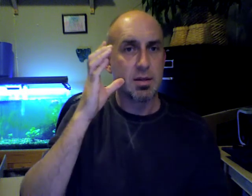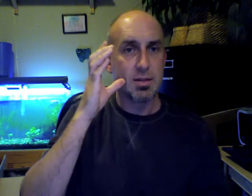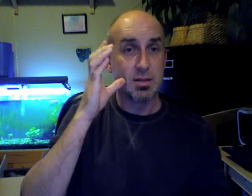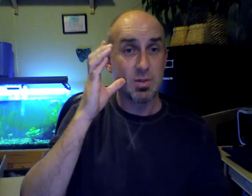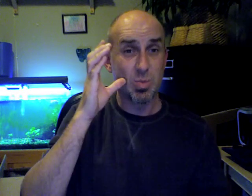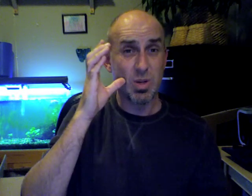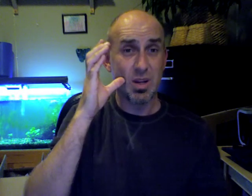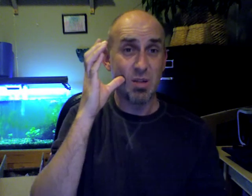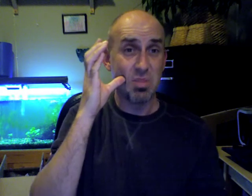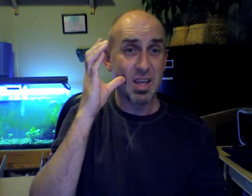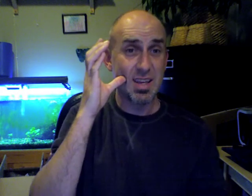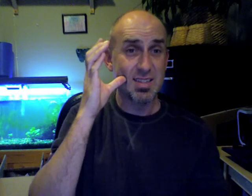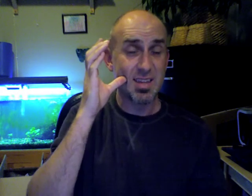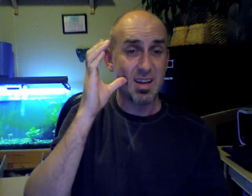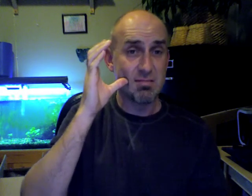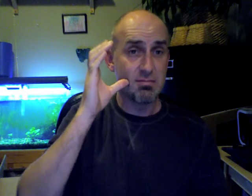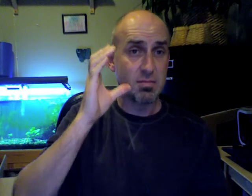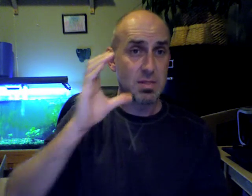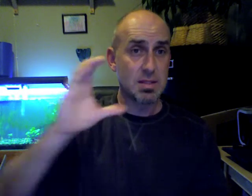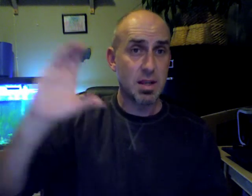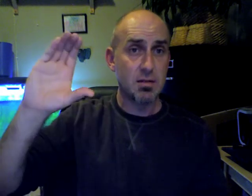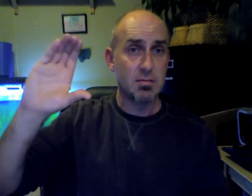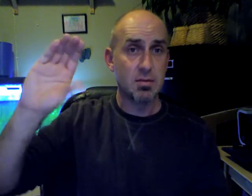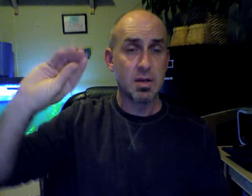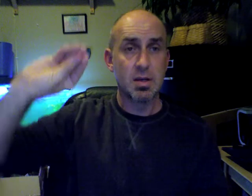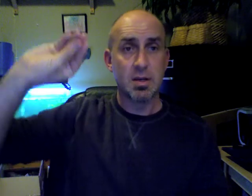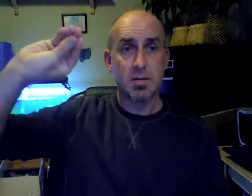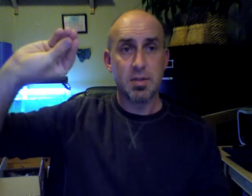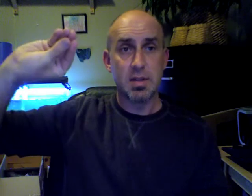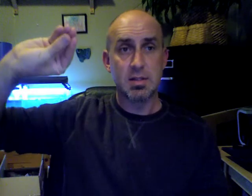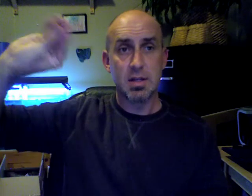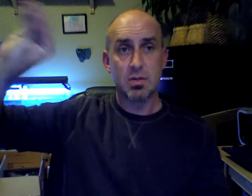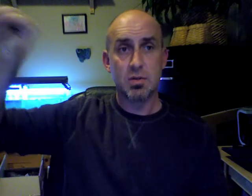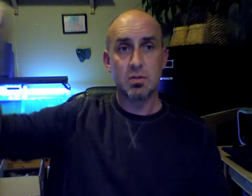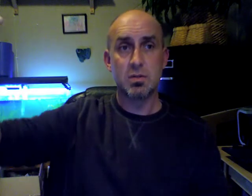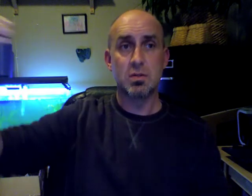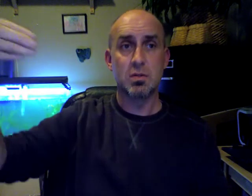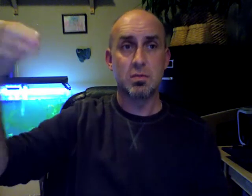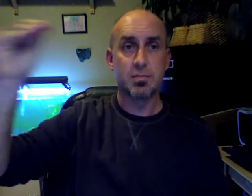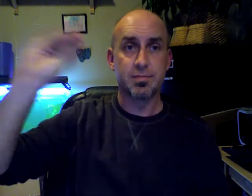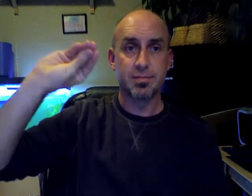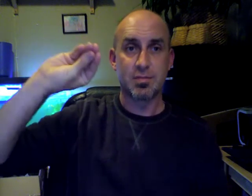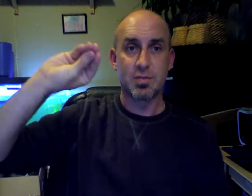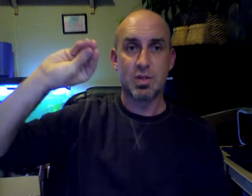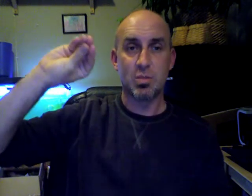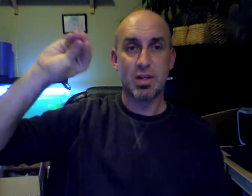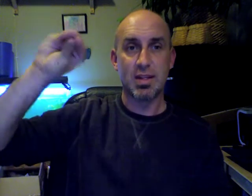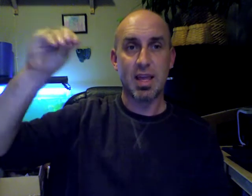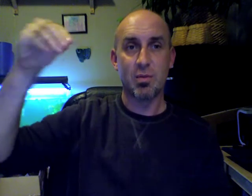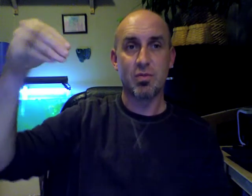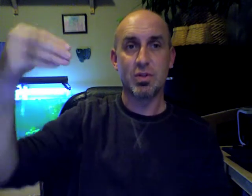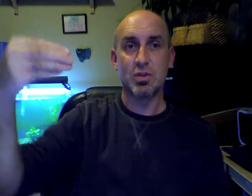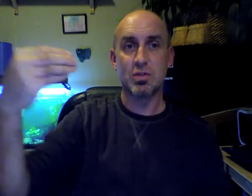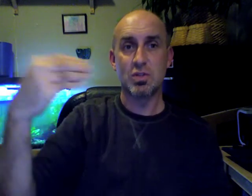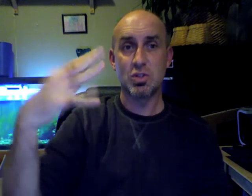So it's a pretty complicated sign. Sun, then this hand turns, trying to bring in the camera for you, turns to